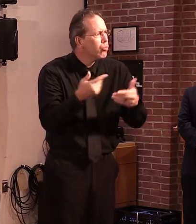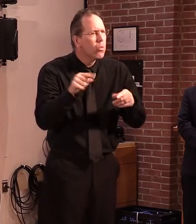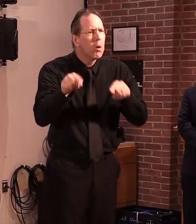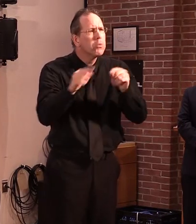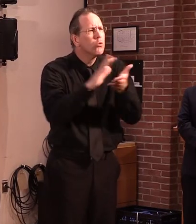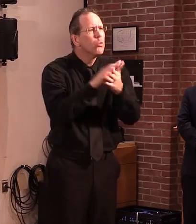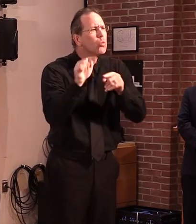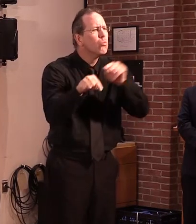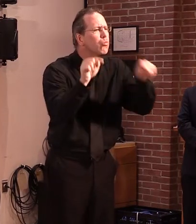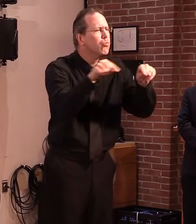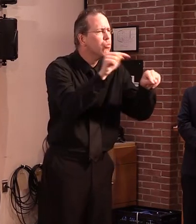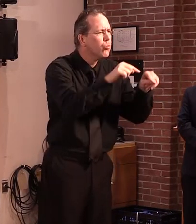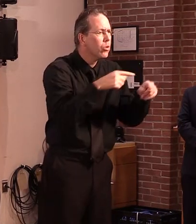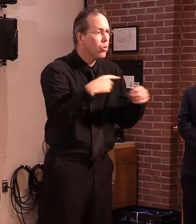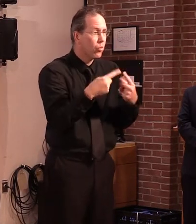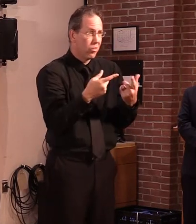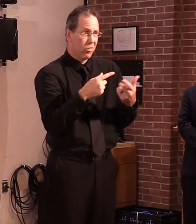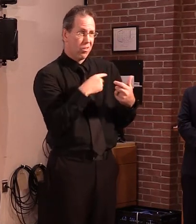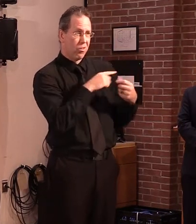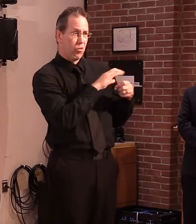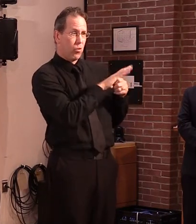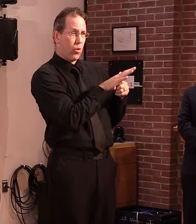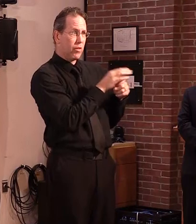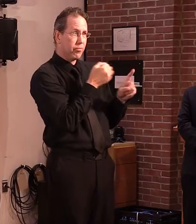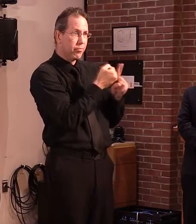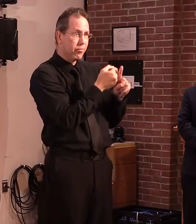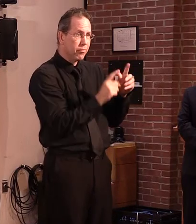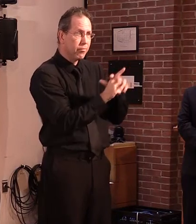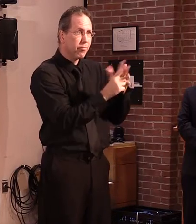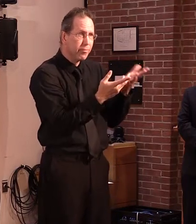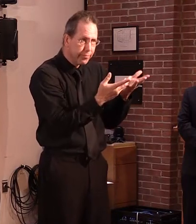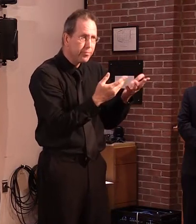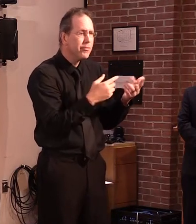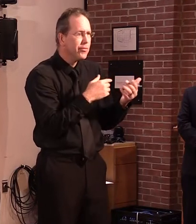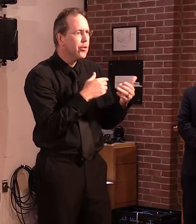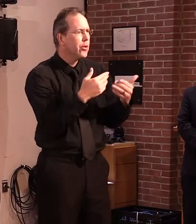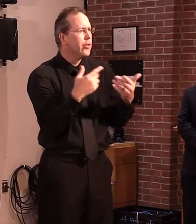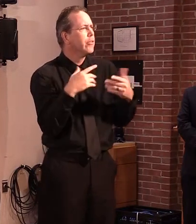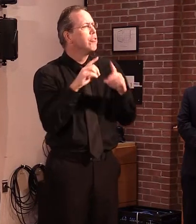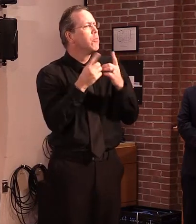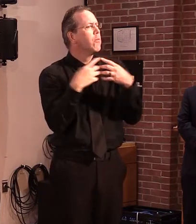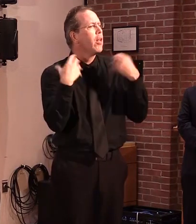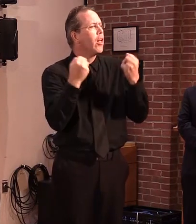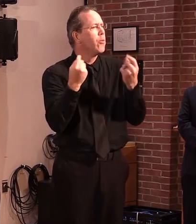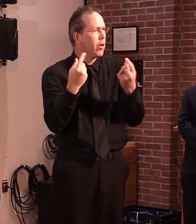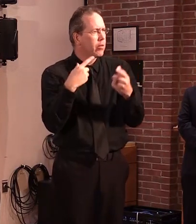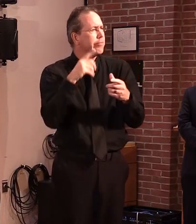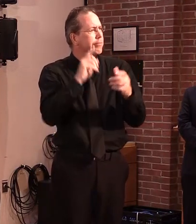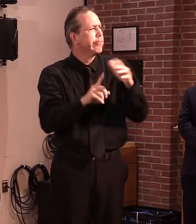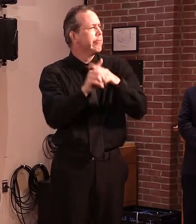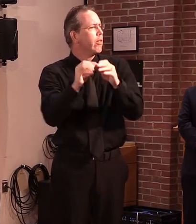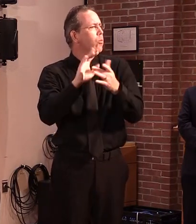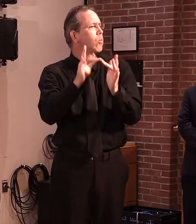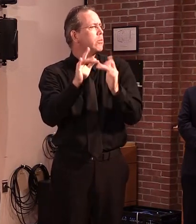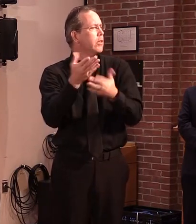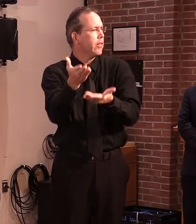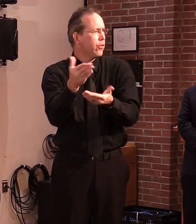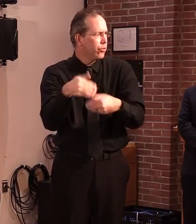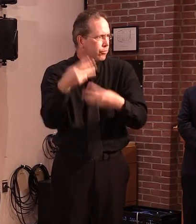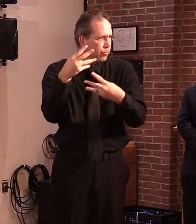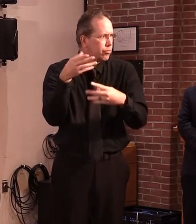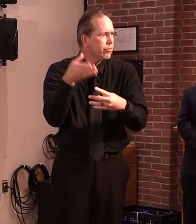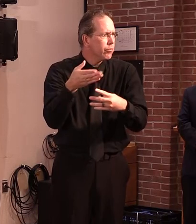that information would be on the Department of Health's website as well, along with their other COVID information, and we're still in the process of